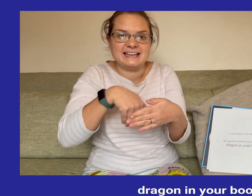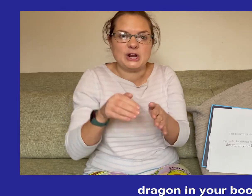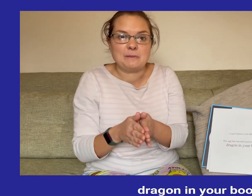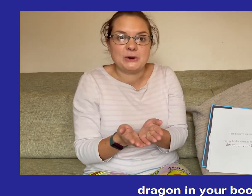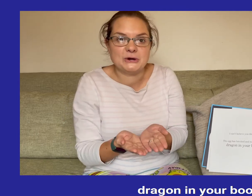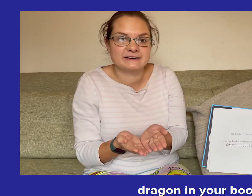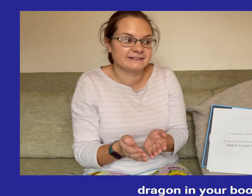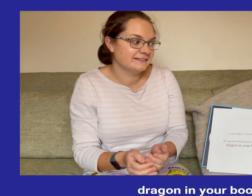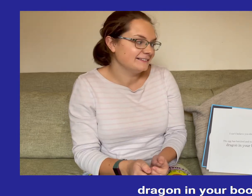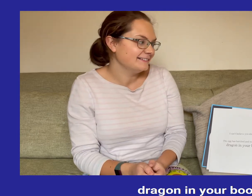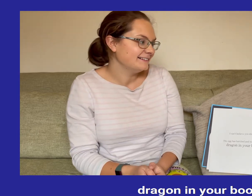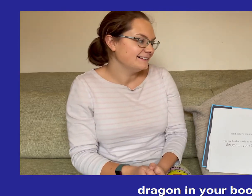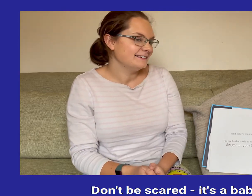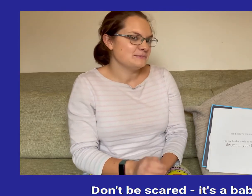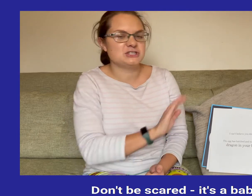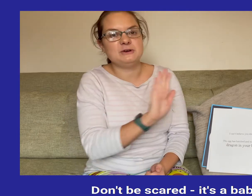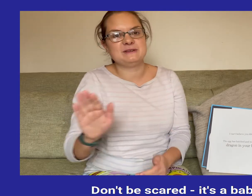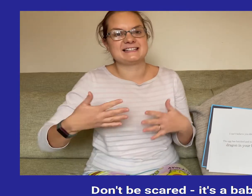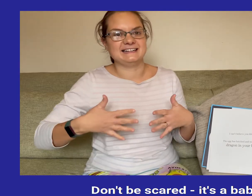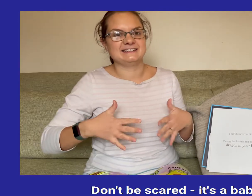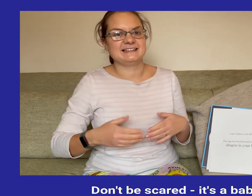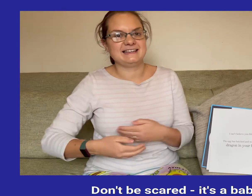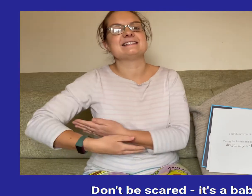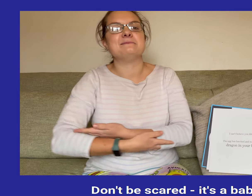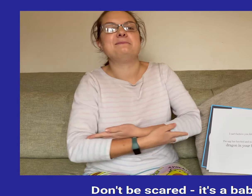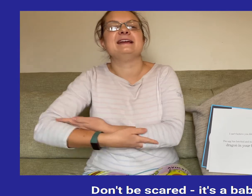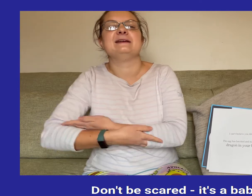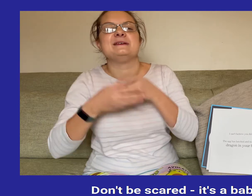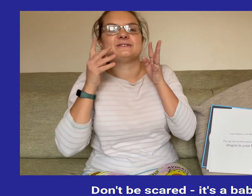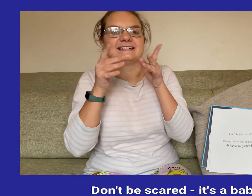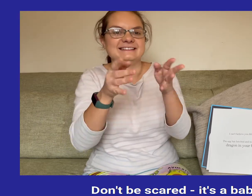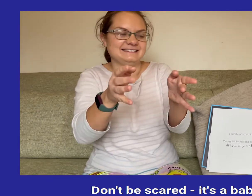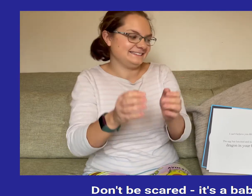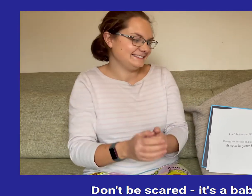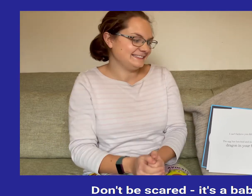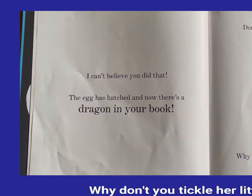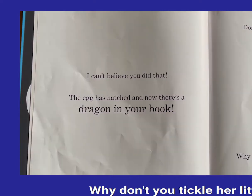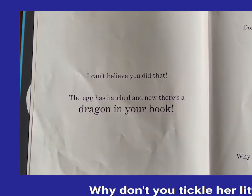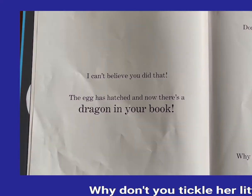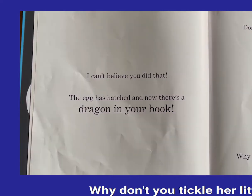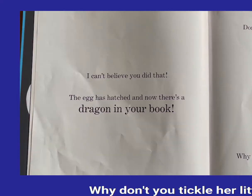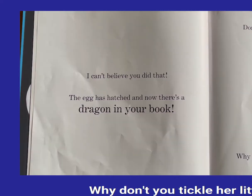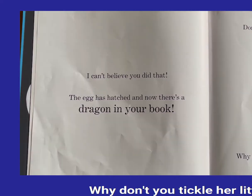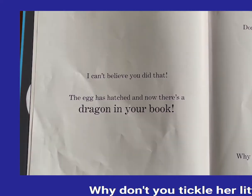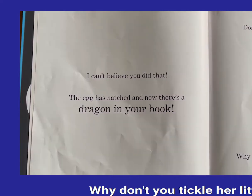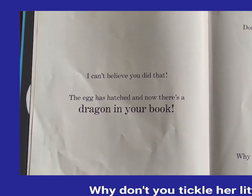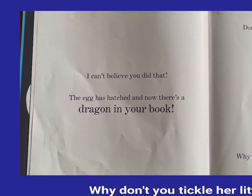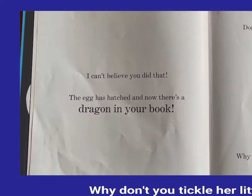our book. But don't be scared, it's a baby dragon. Shall we tickle her little nose?